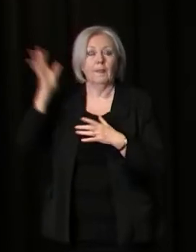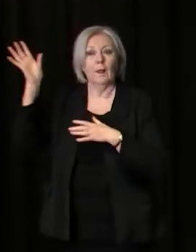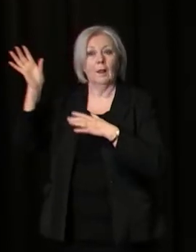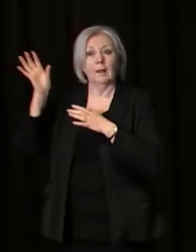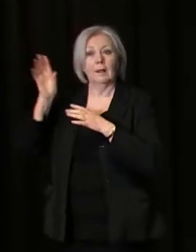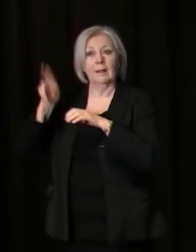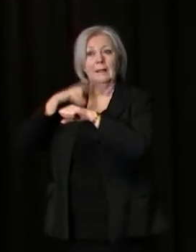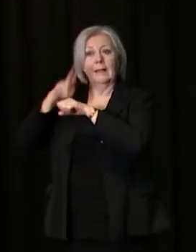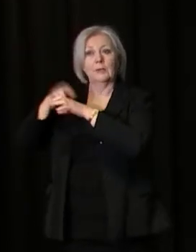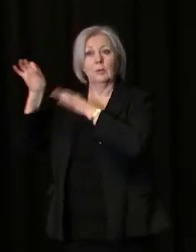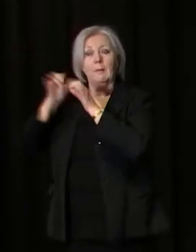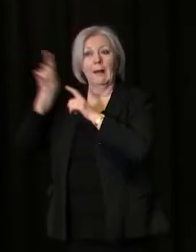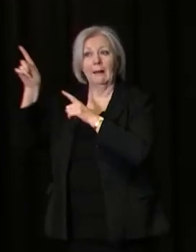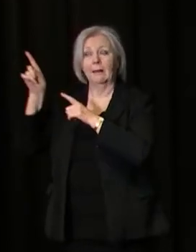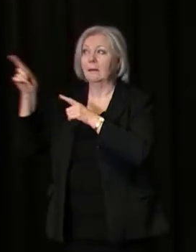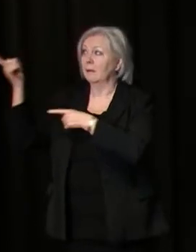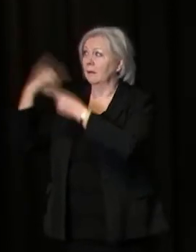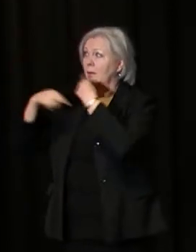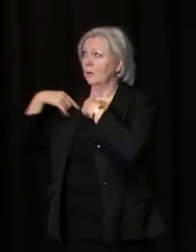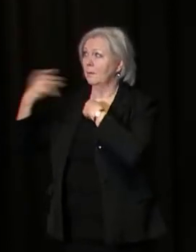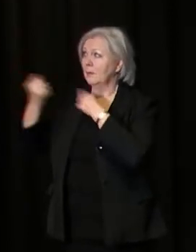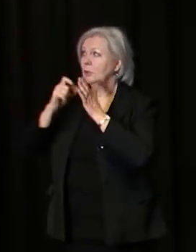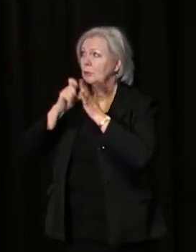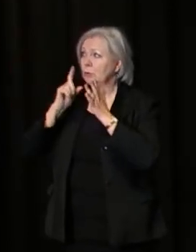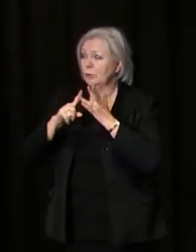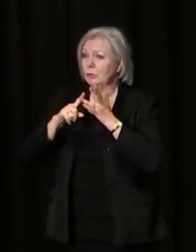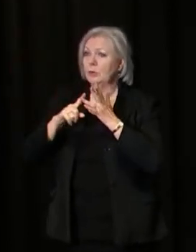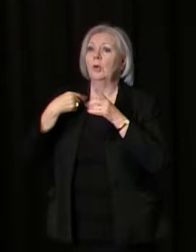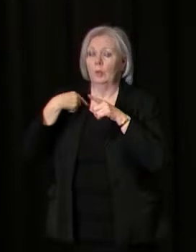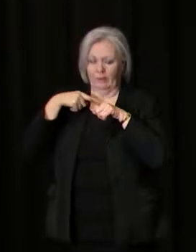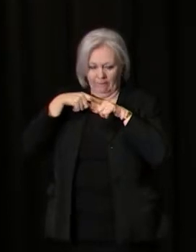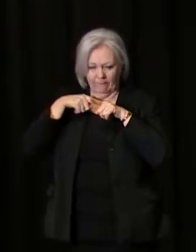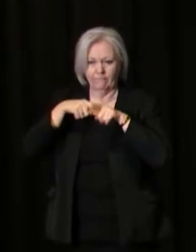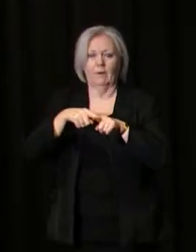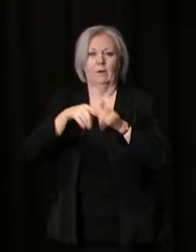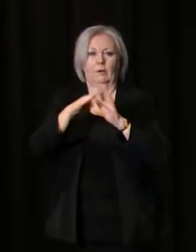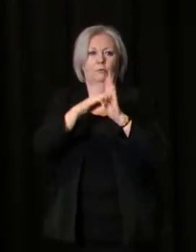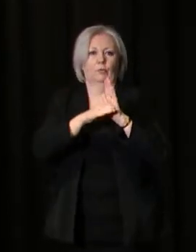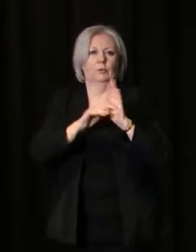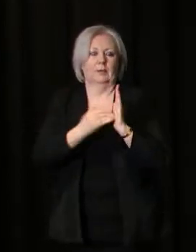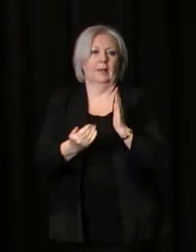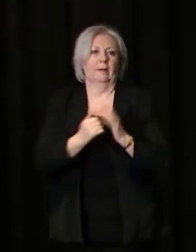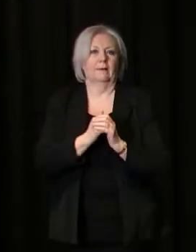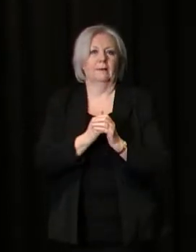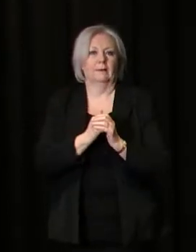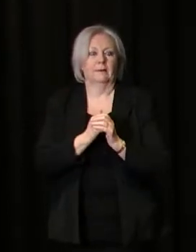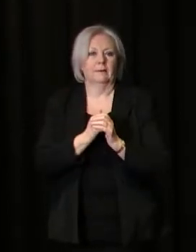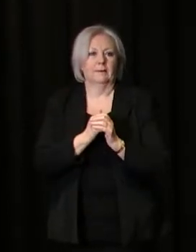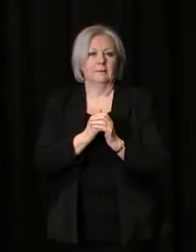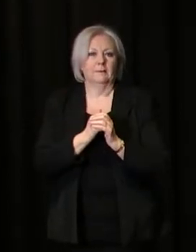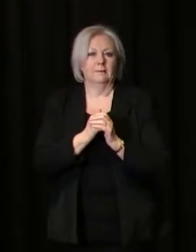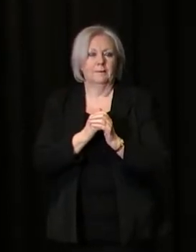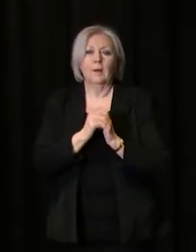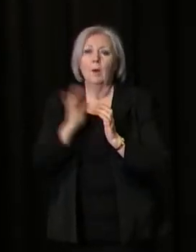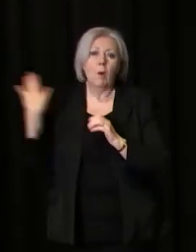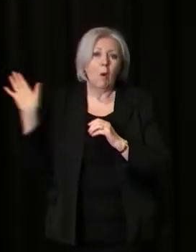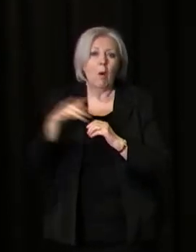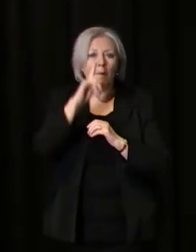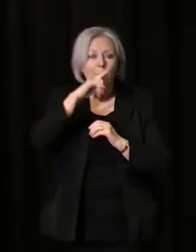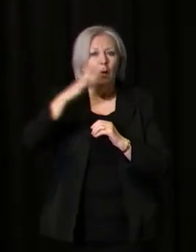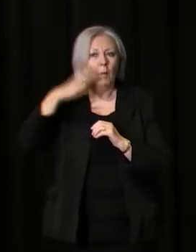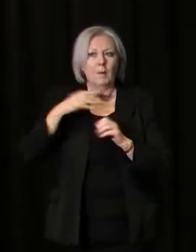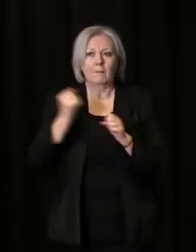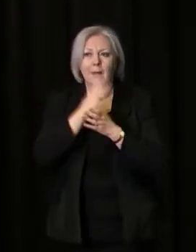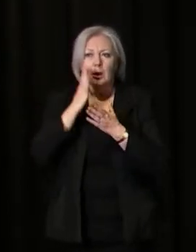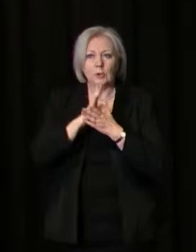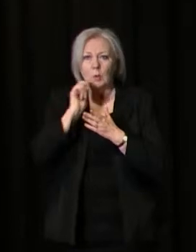We've now filled in what our enduring, our long-term, our permanent settings will be. That's the certainty that everyone has sought, and that's the